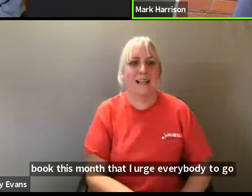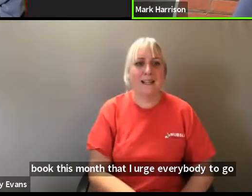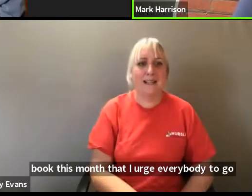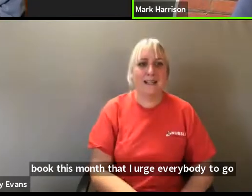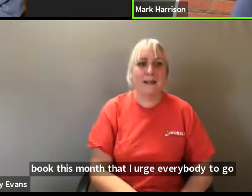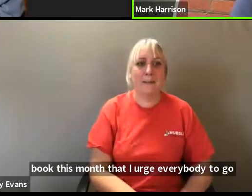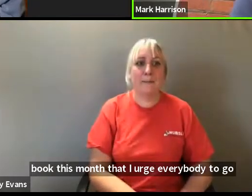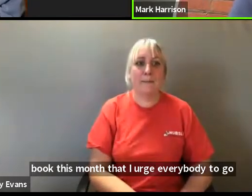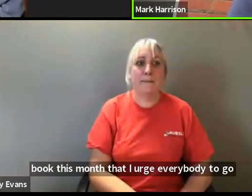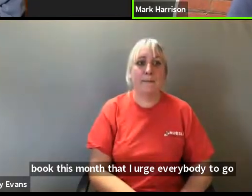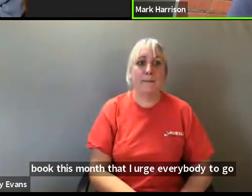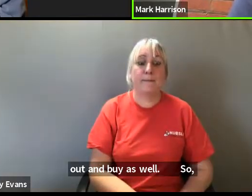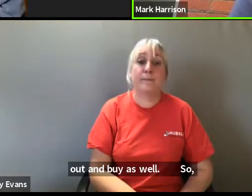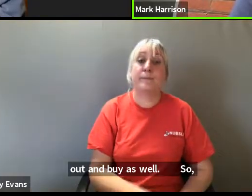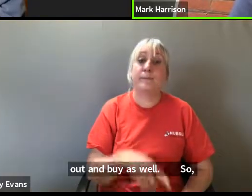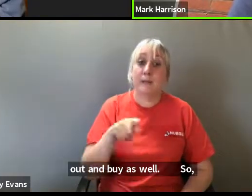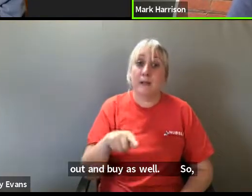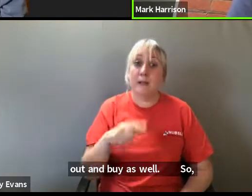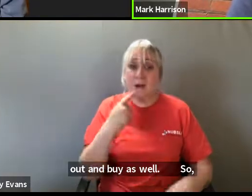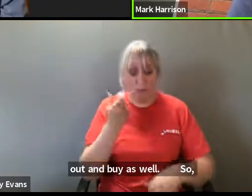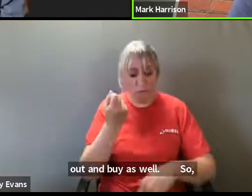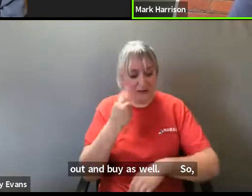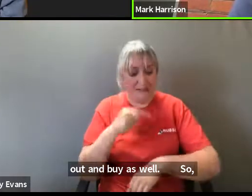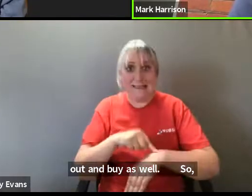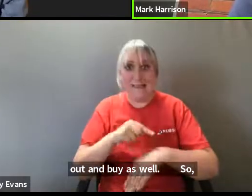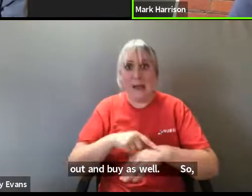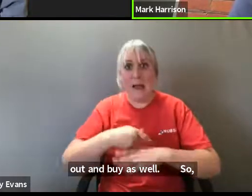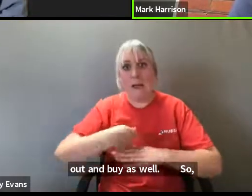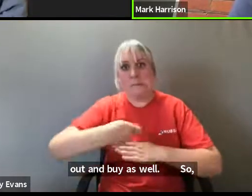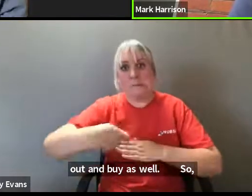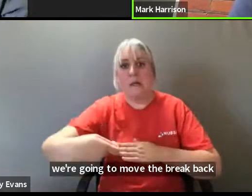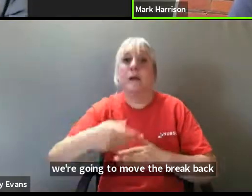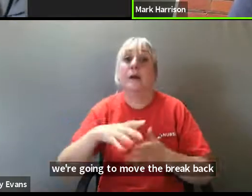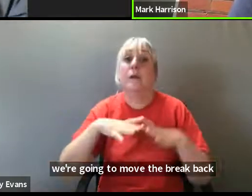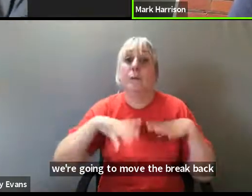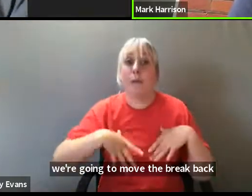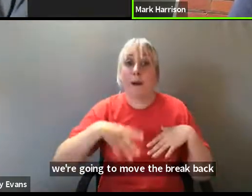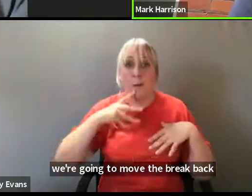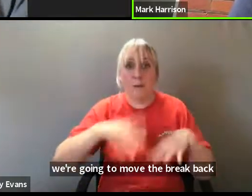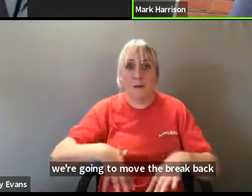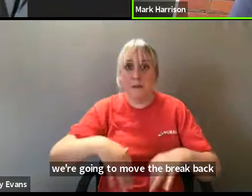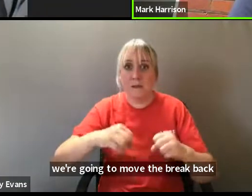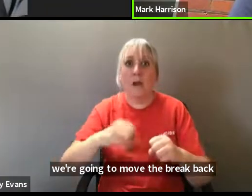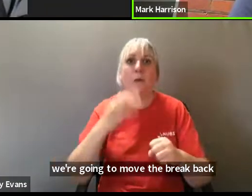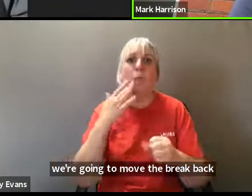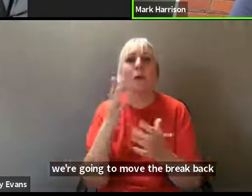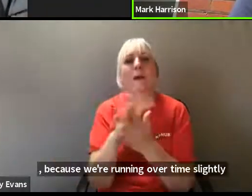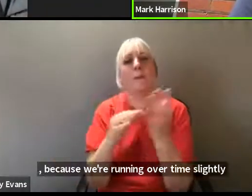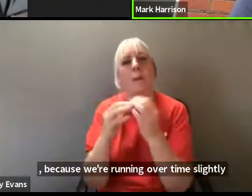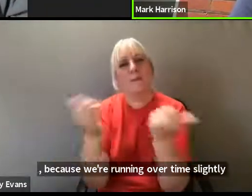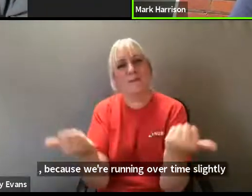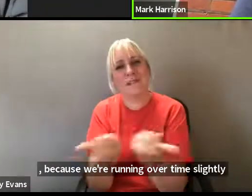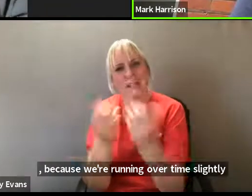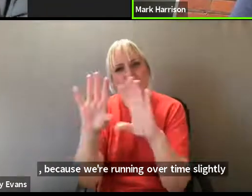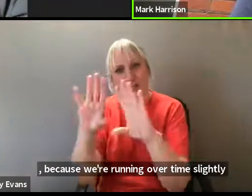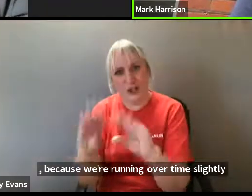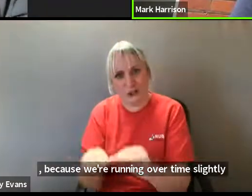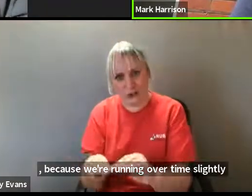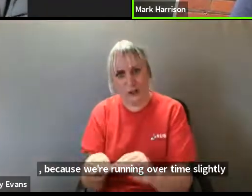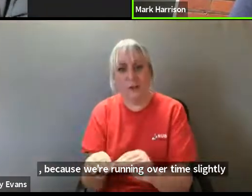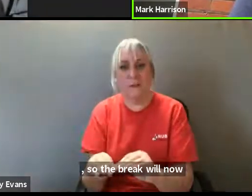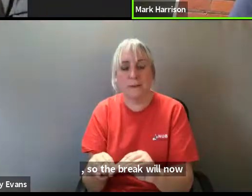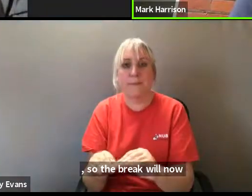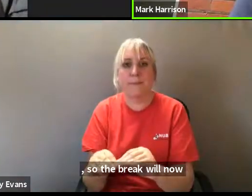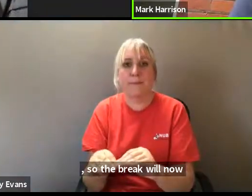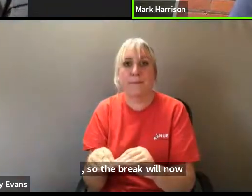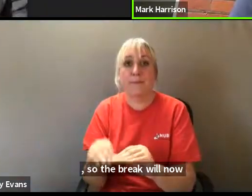back because we're running over time slightly. So the break will now take place as soon as Bob has finished, and will last